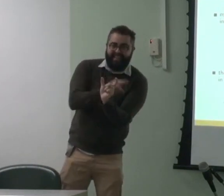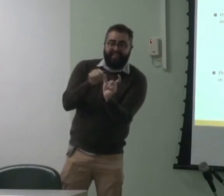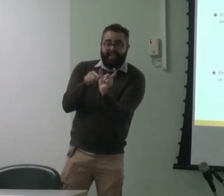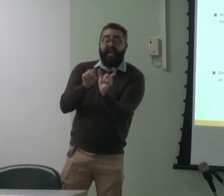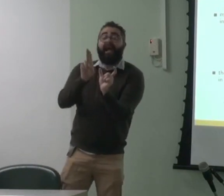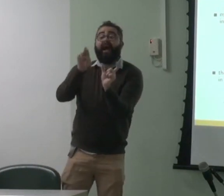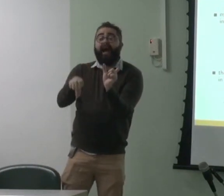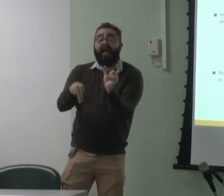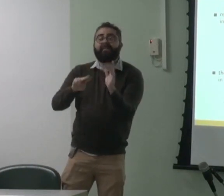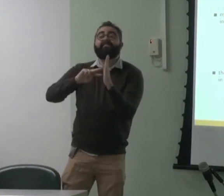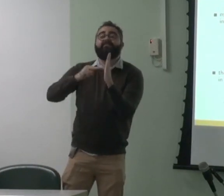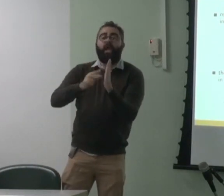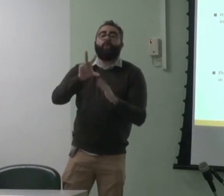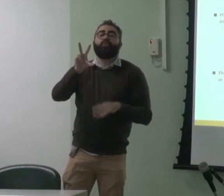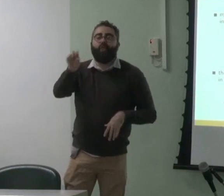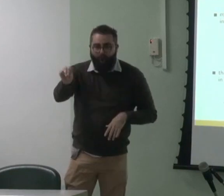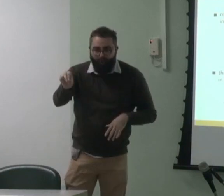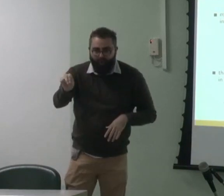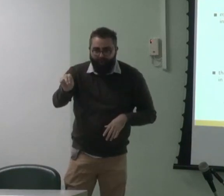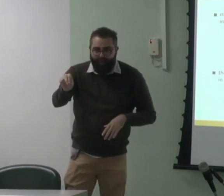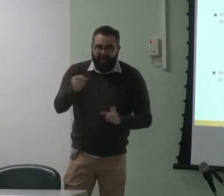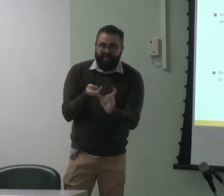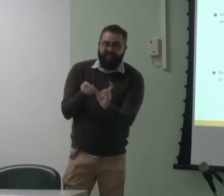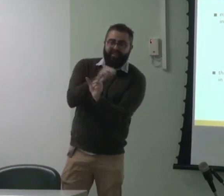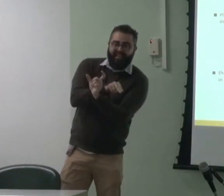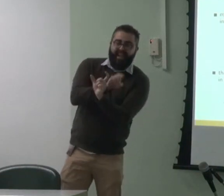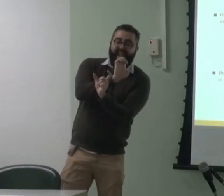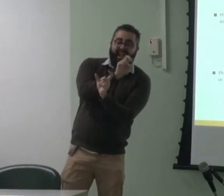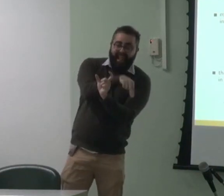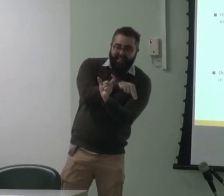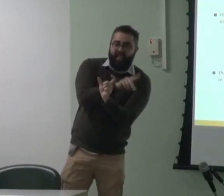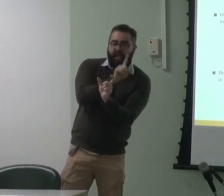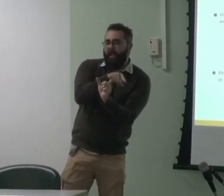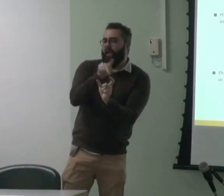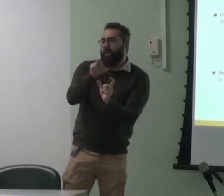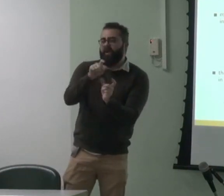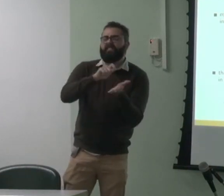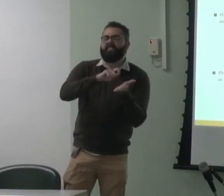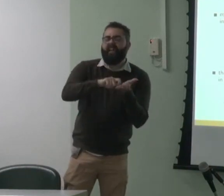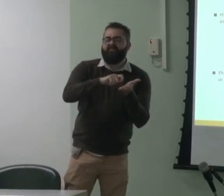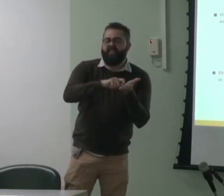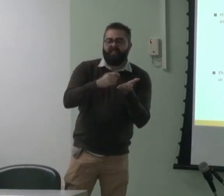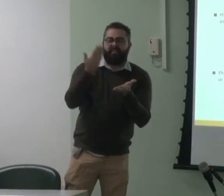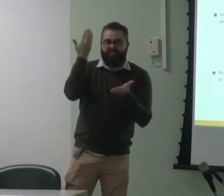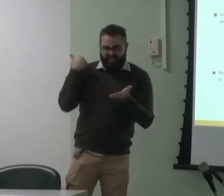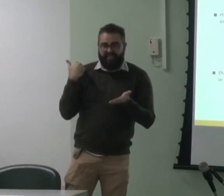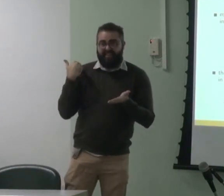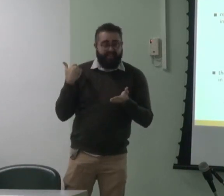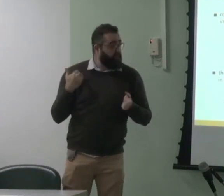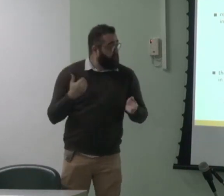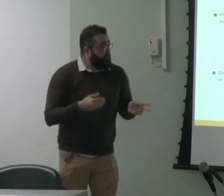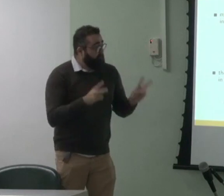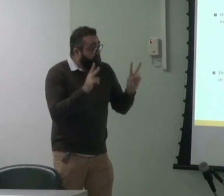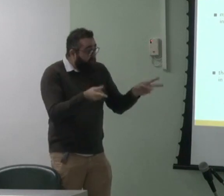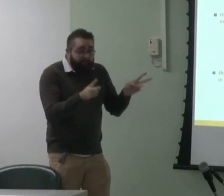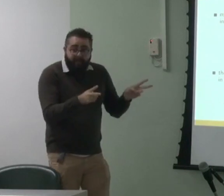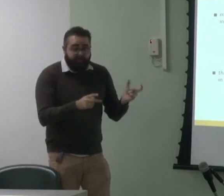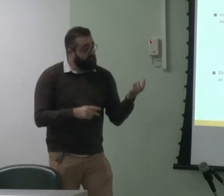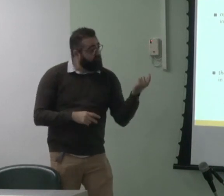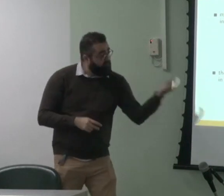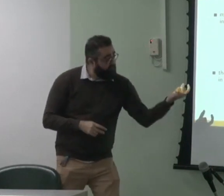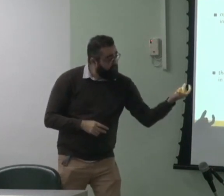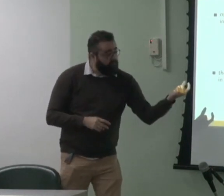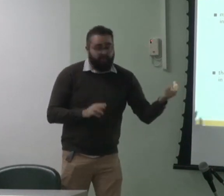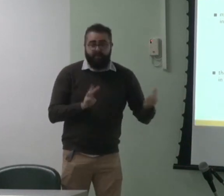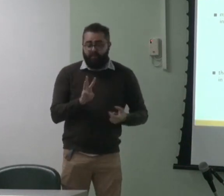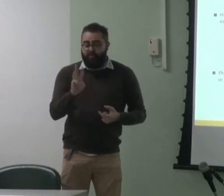negated adjectival form of unwritten, so we stay with the same lemma. However, we can also say that we want